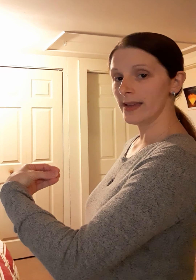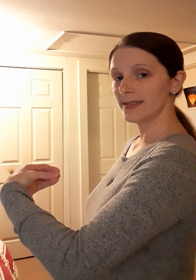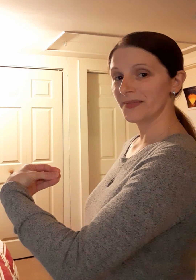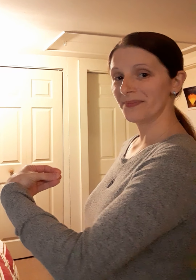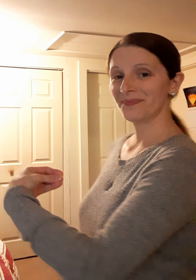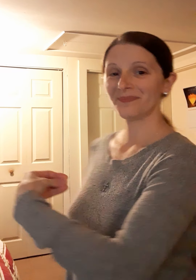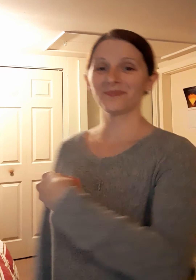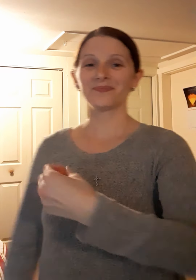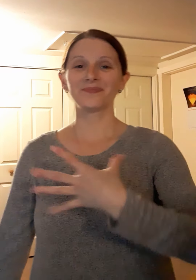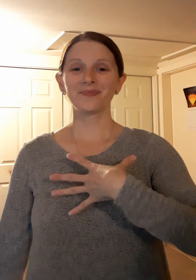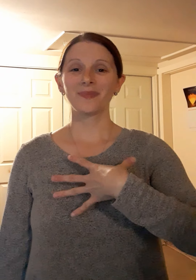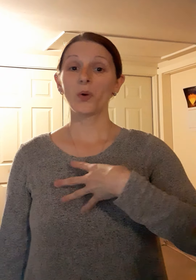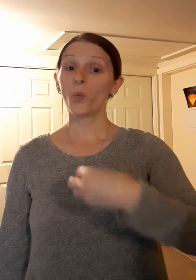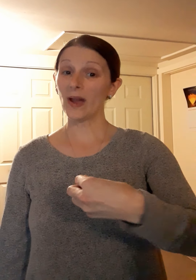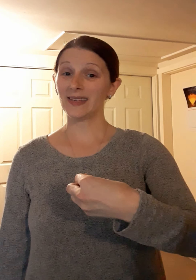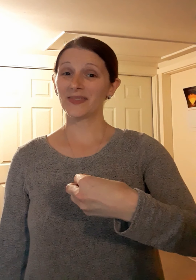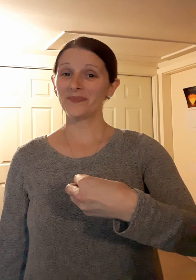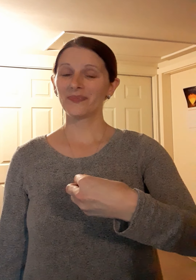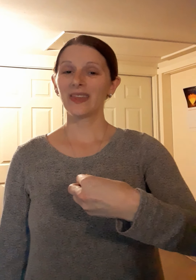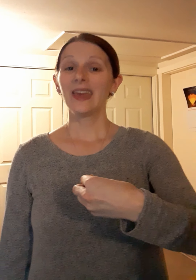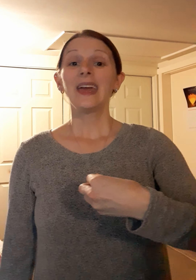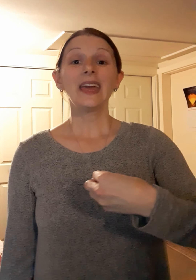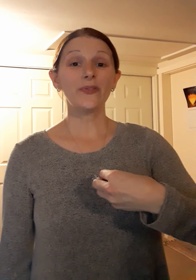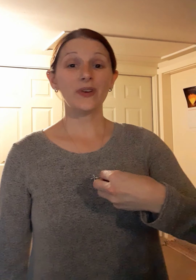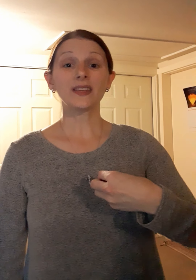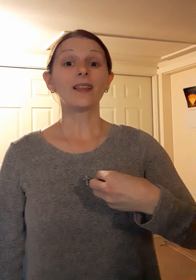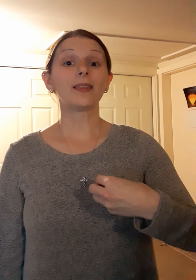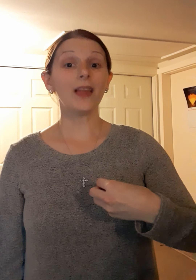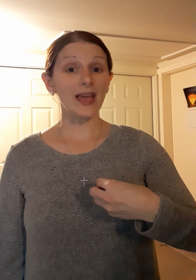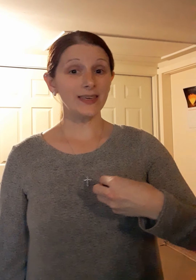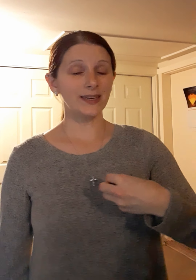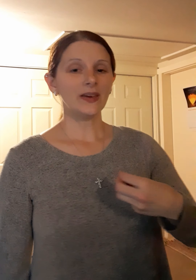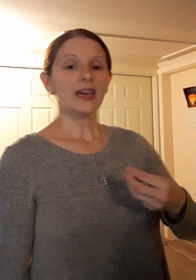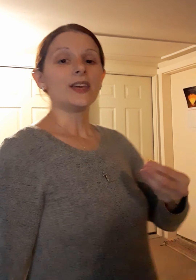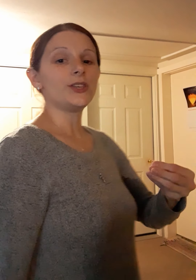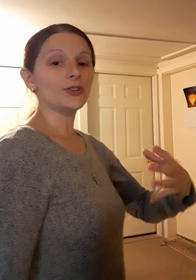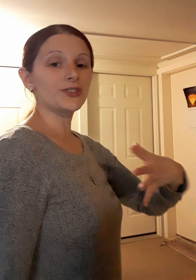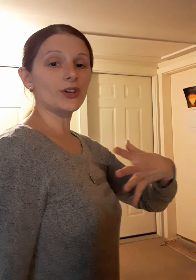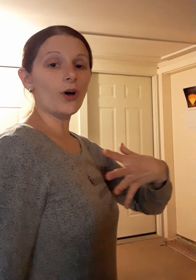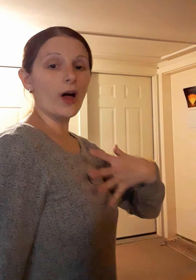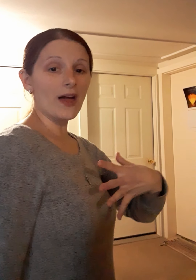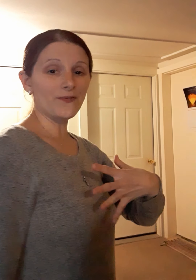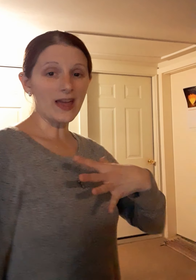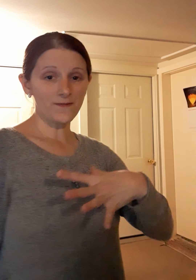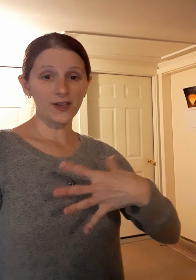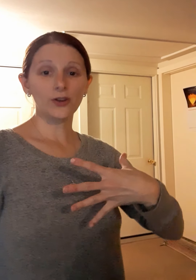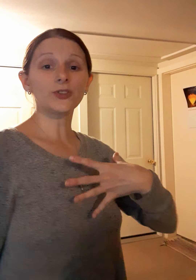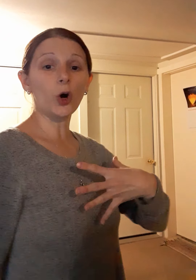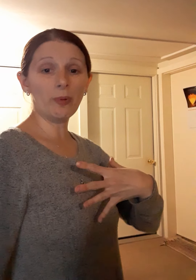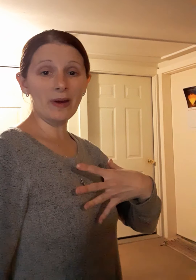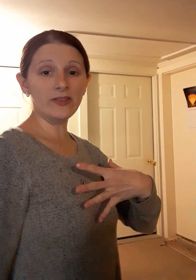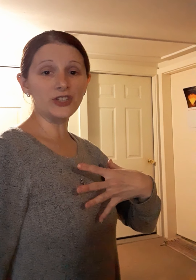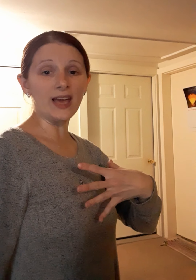white, white. If it's like, you're still 5 fingers open by the chest,